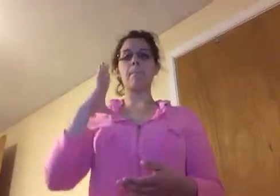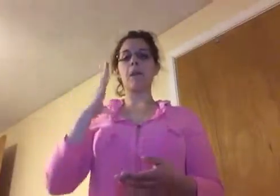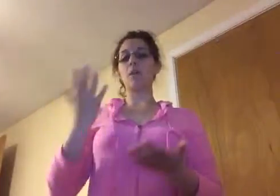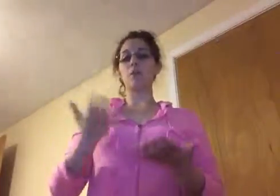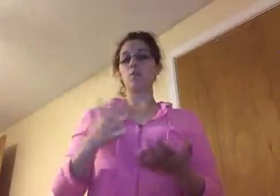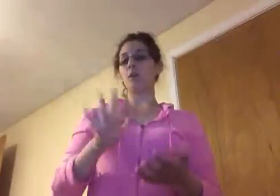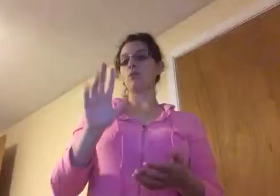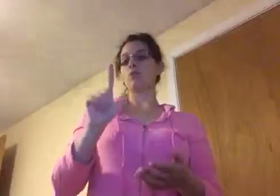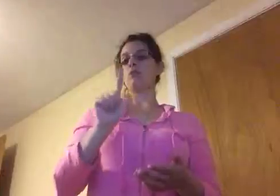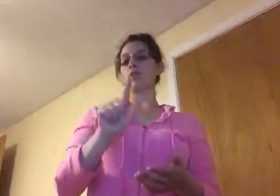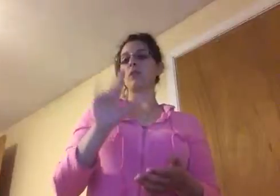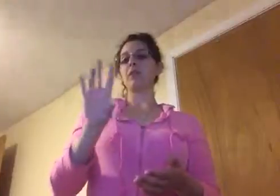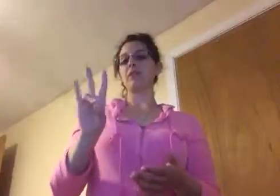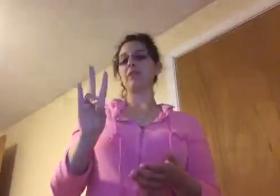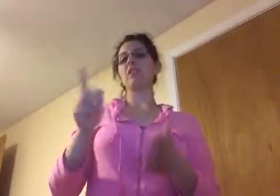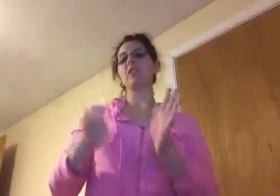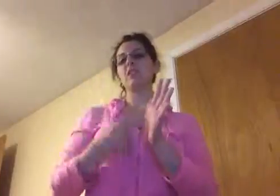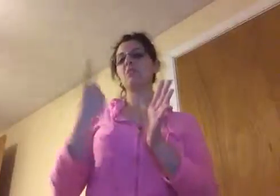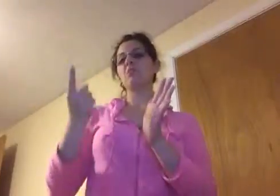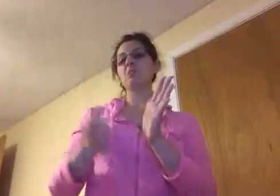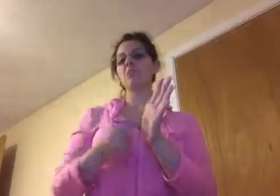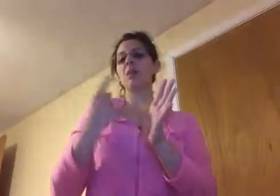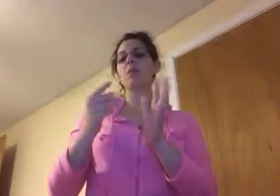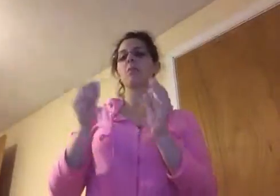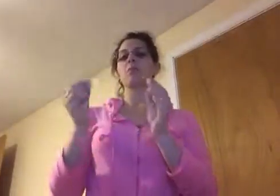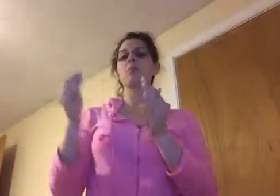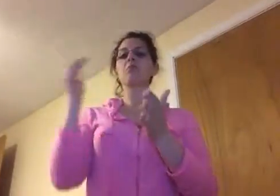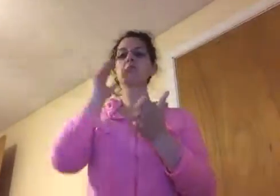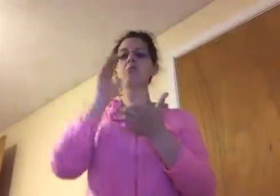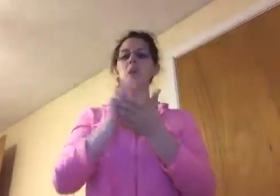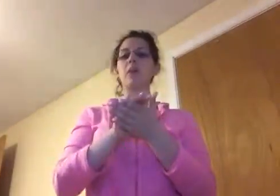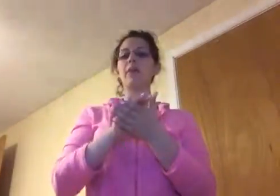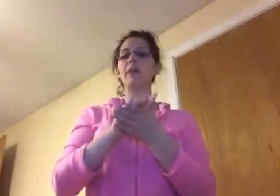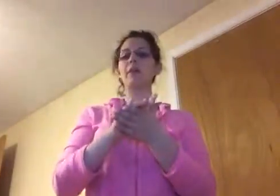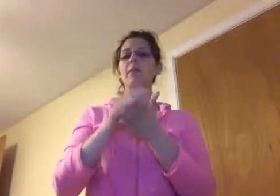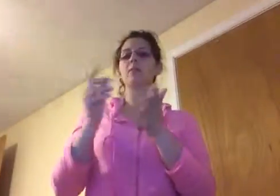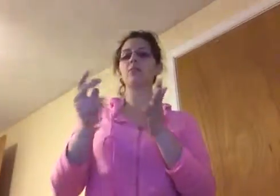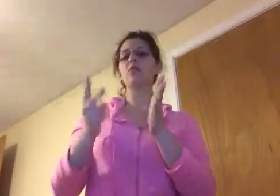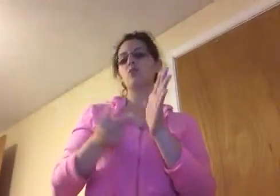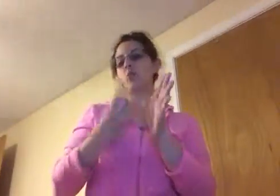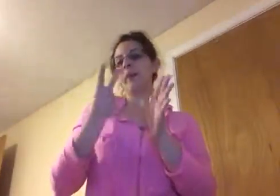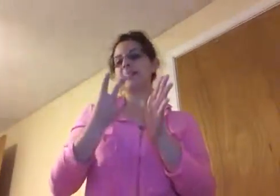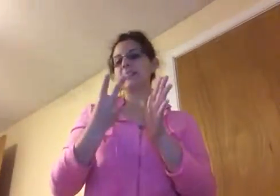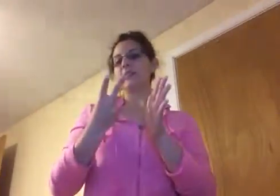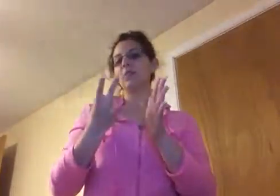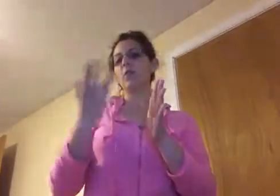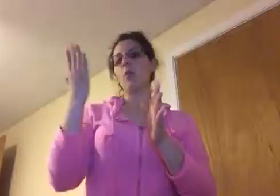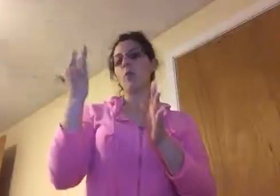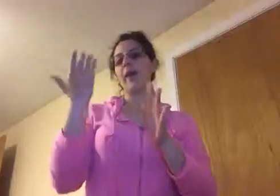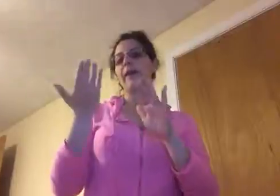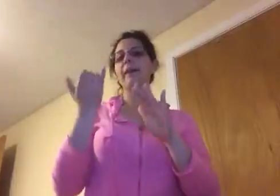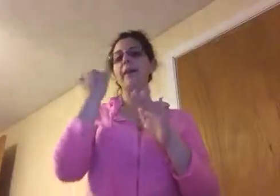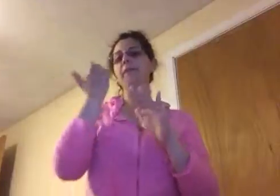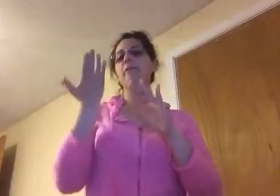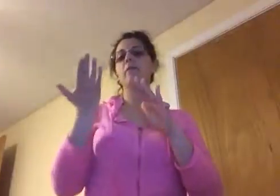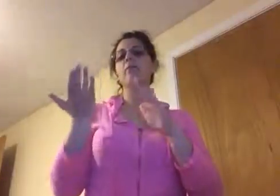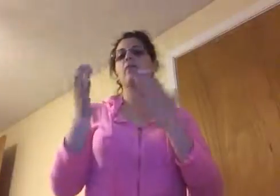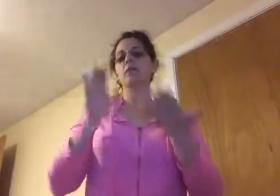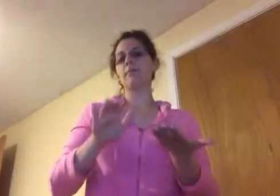depending on mortality. But generally, they didn't marry super young, as is popular perception. An average of about